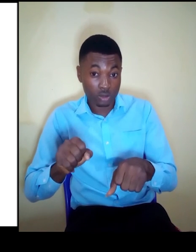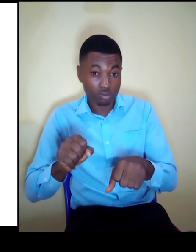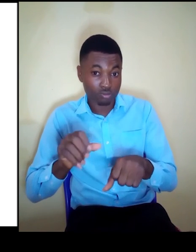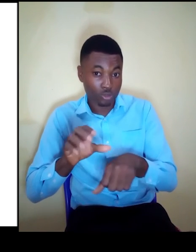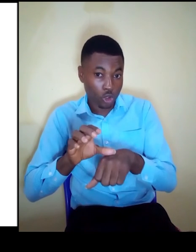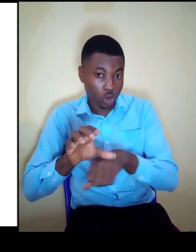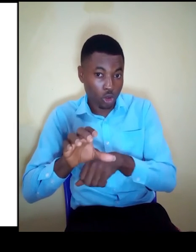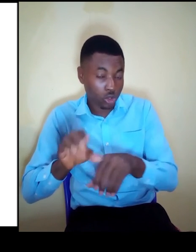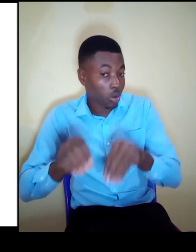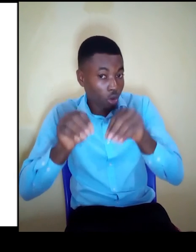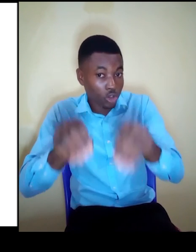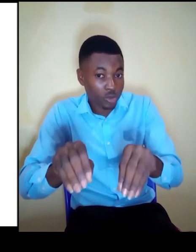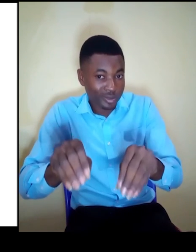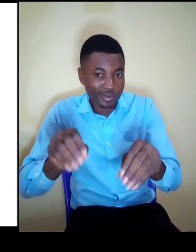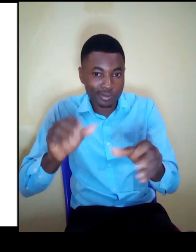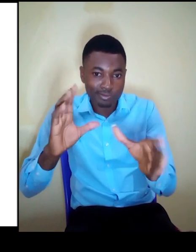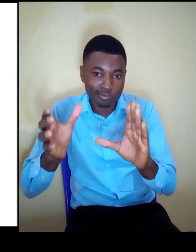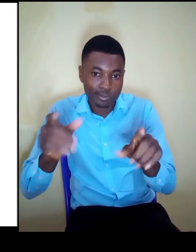different sign languages.